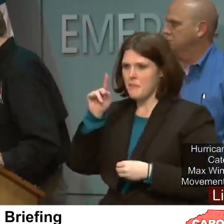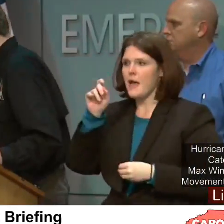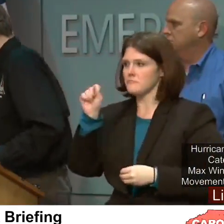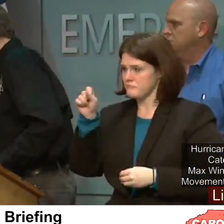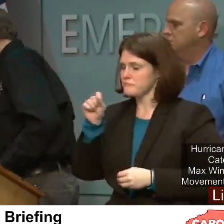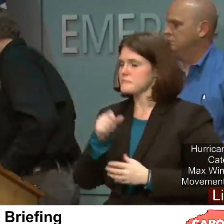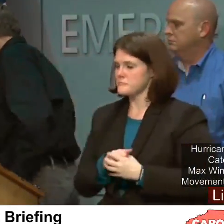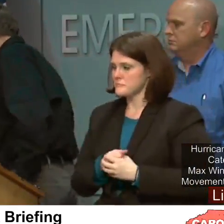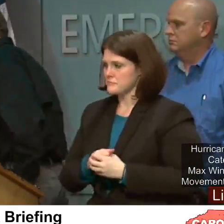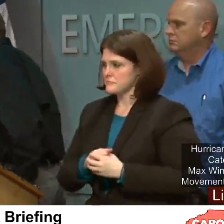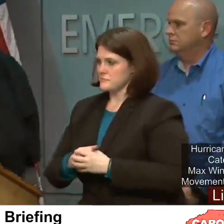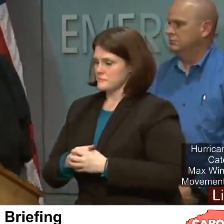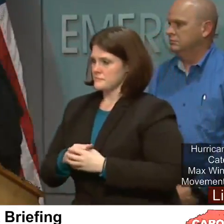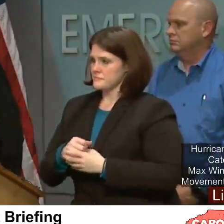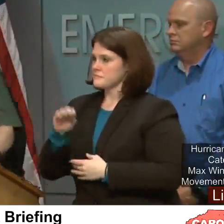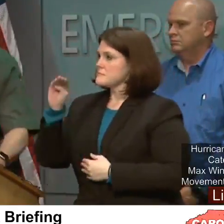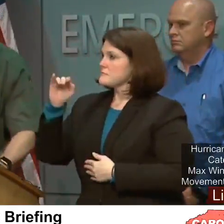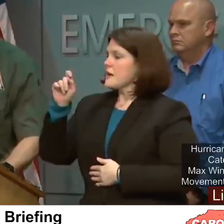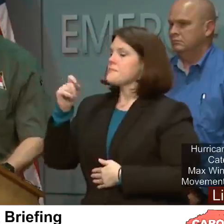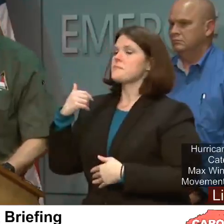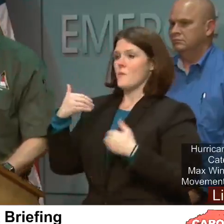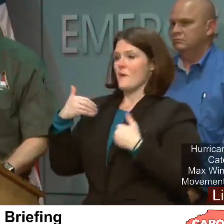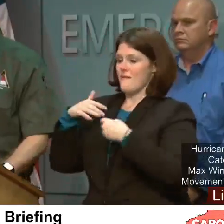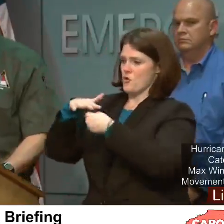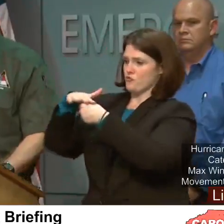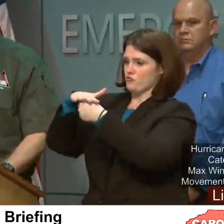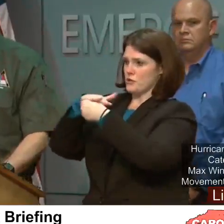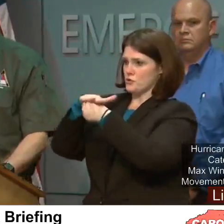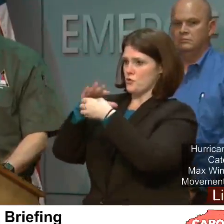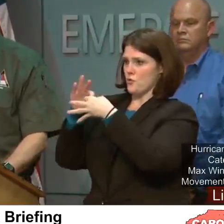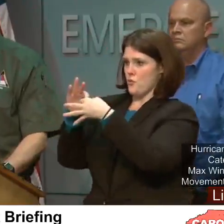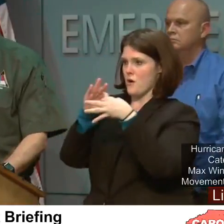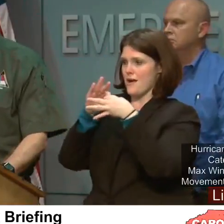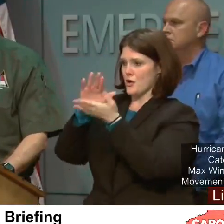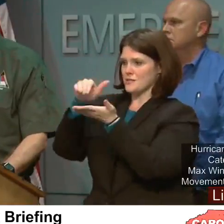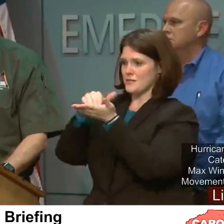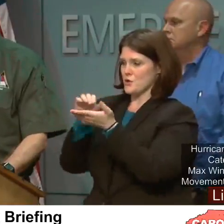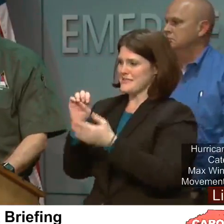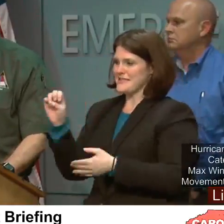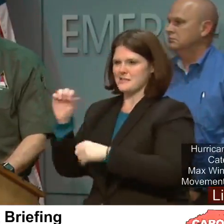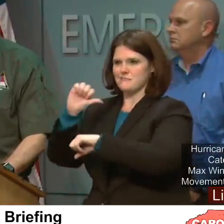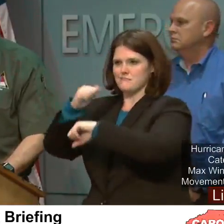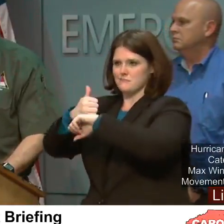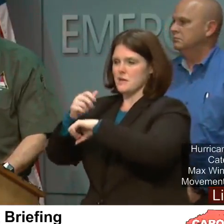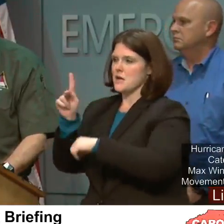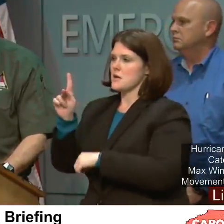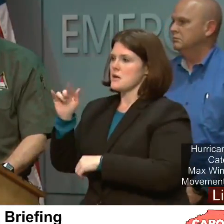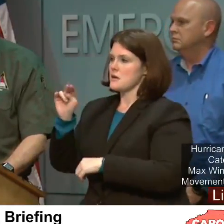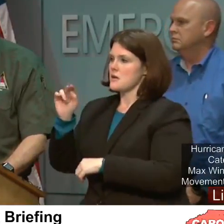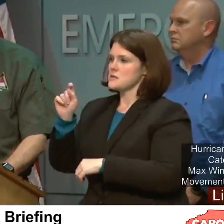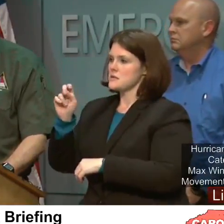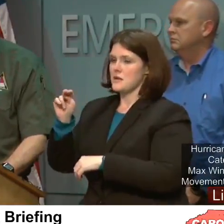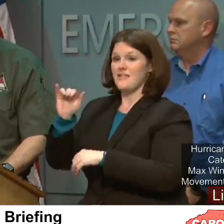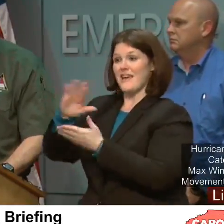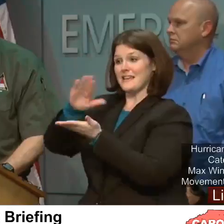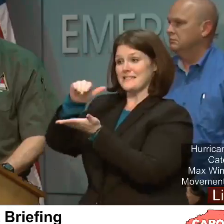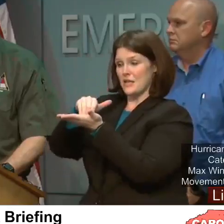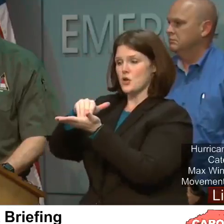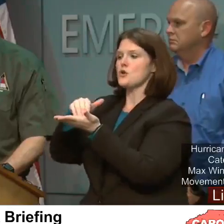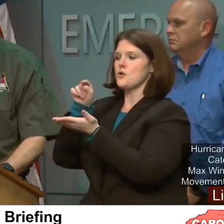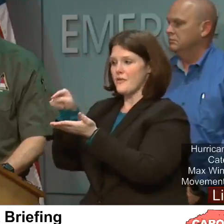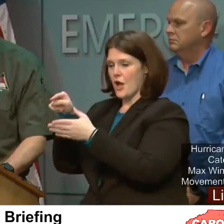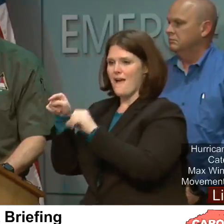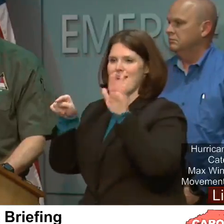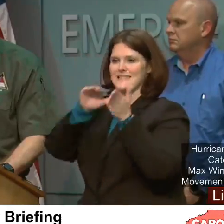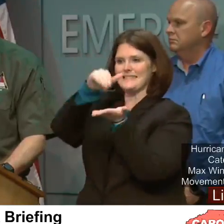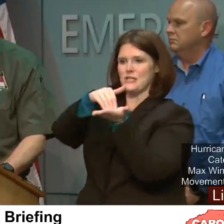can. So we have a Regional Coordinating Center East in Kinston and a Regional Coordinating Center Central